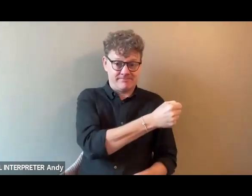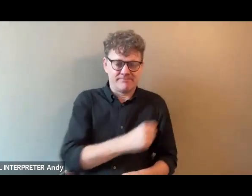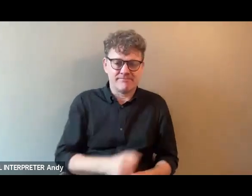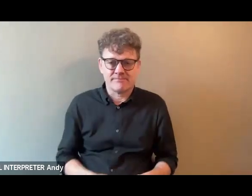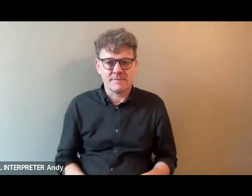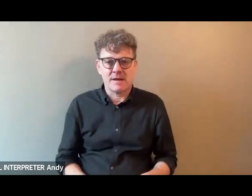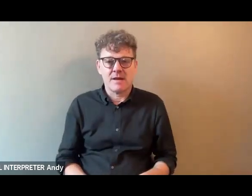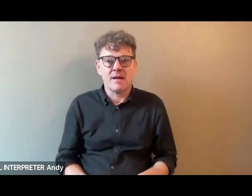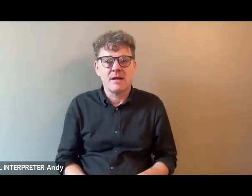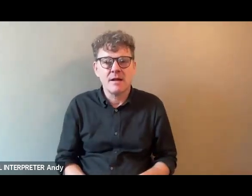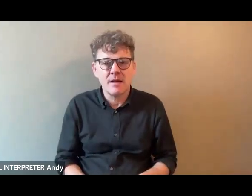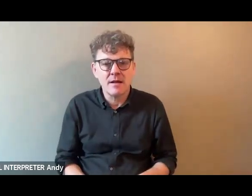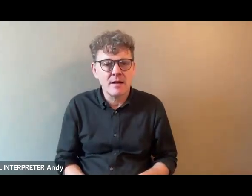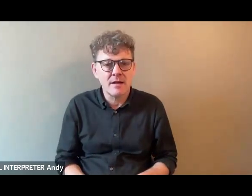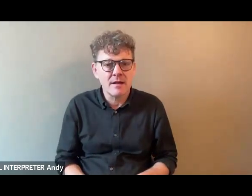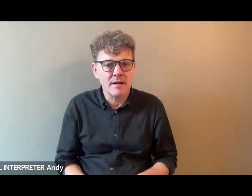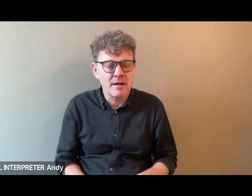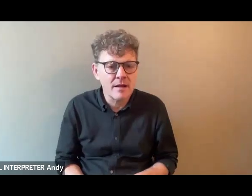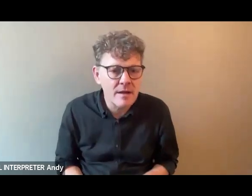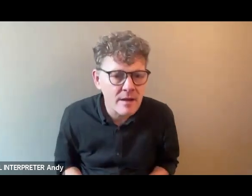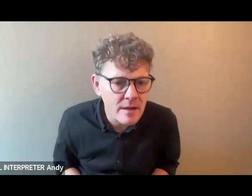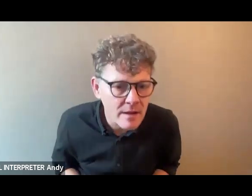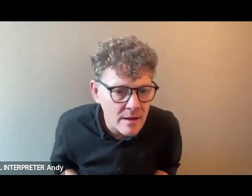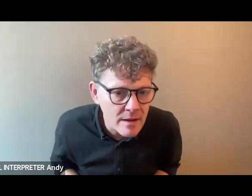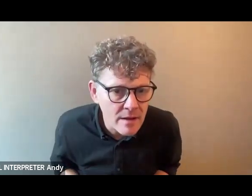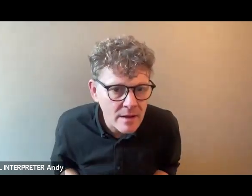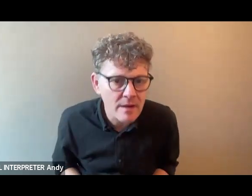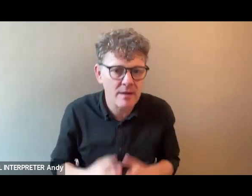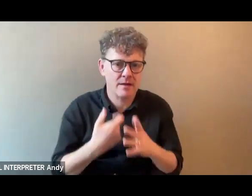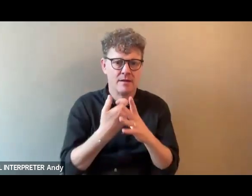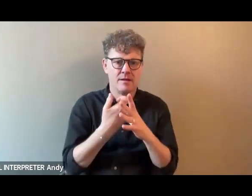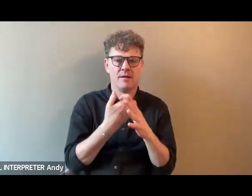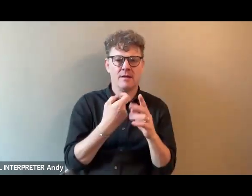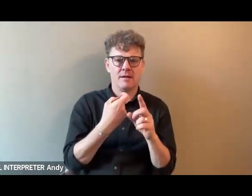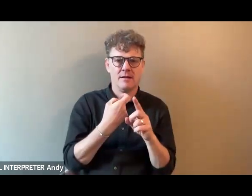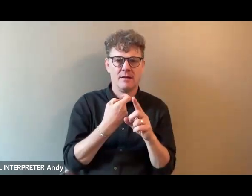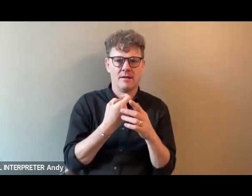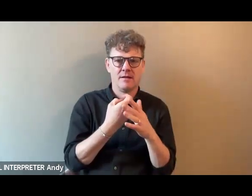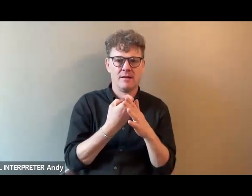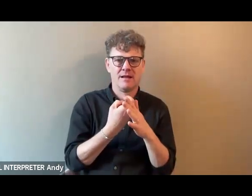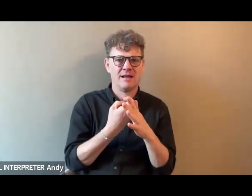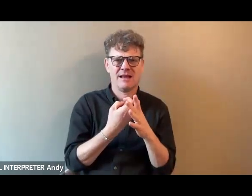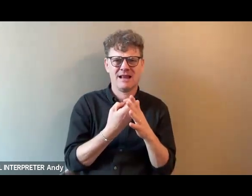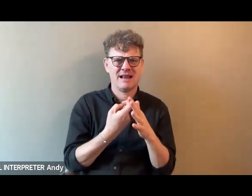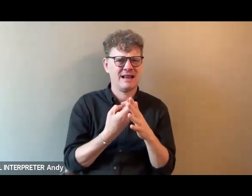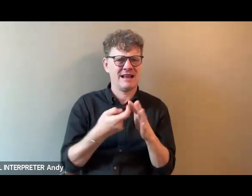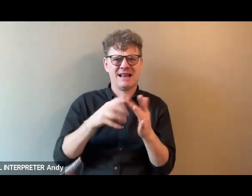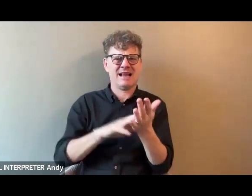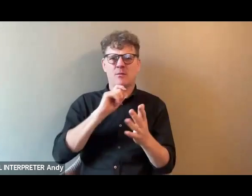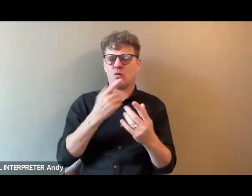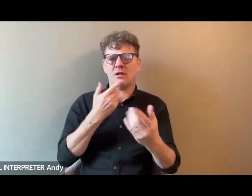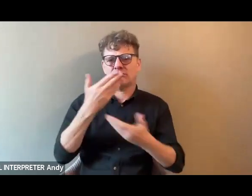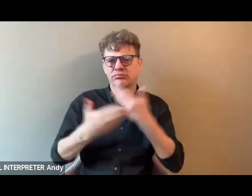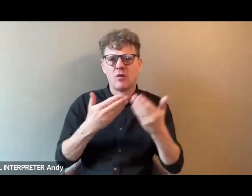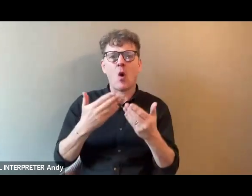Tinkuma. Tinkuma was going to quickly take you through a research project called The Impacts of Hybrid Working on Black Women